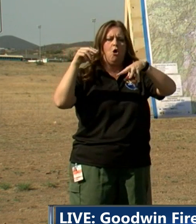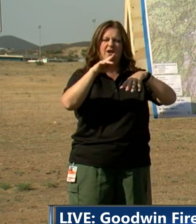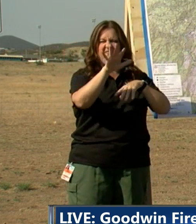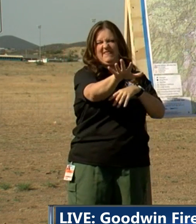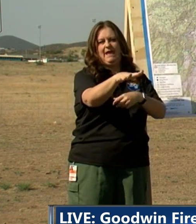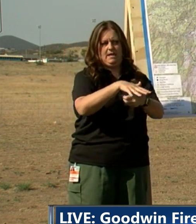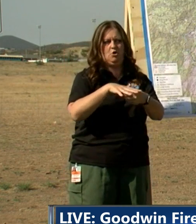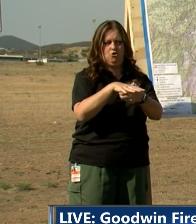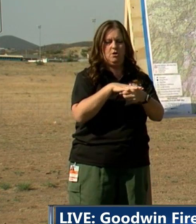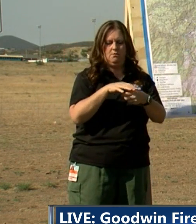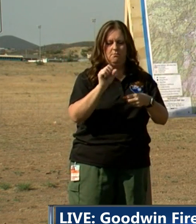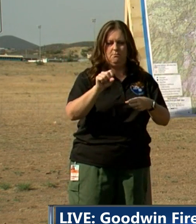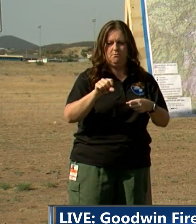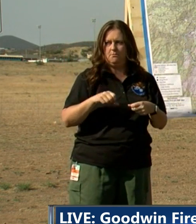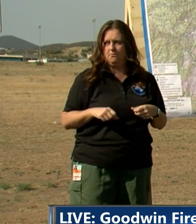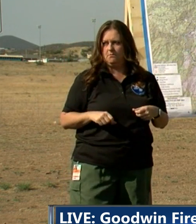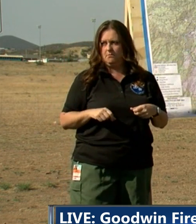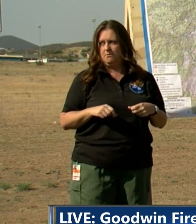area.